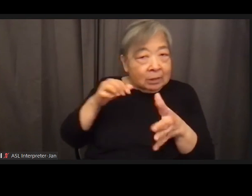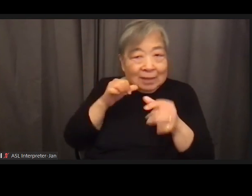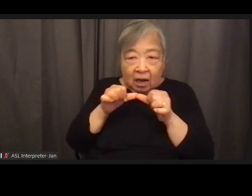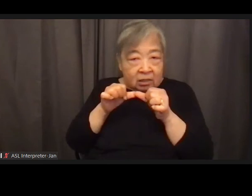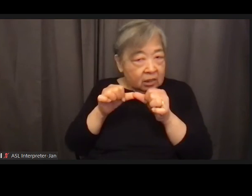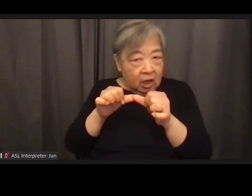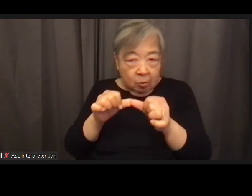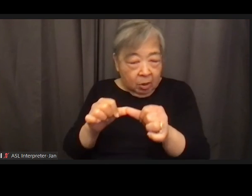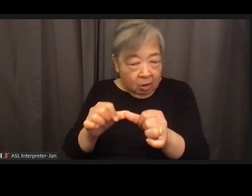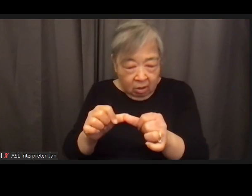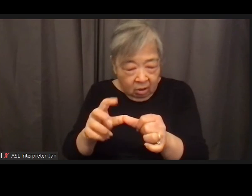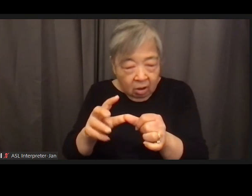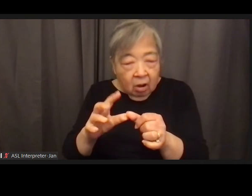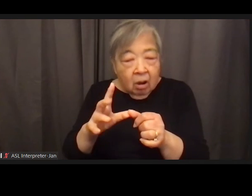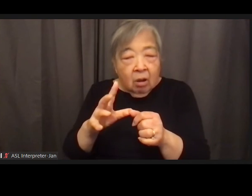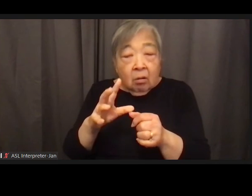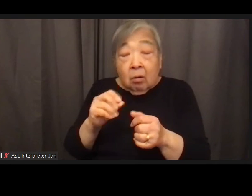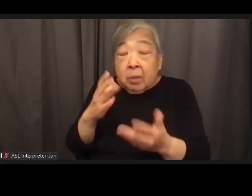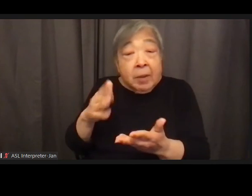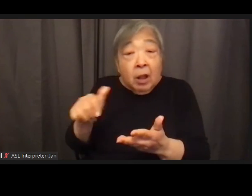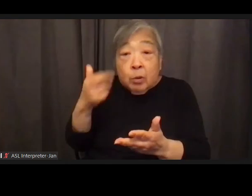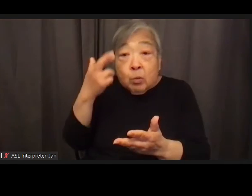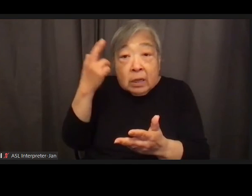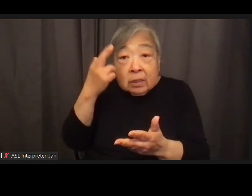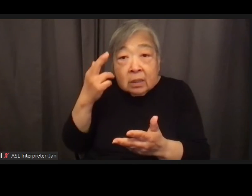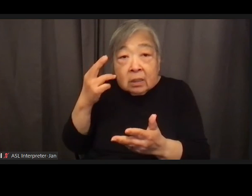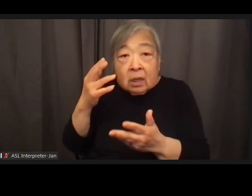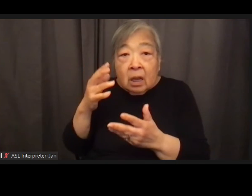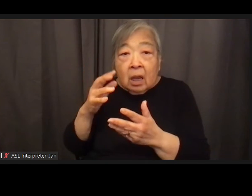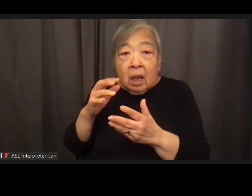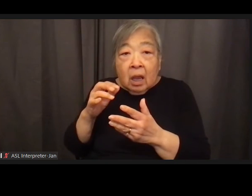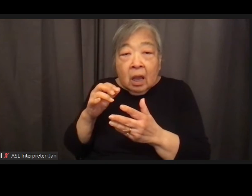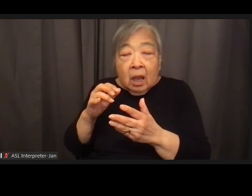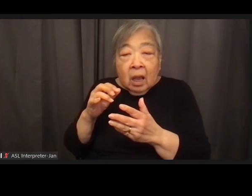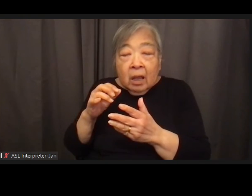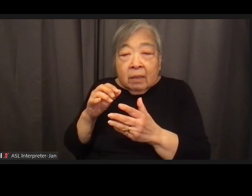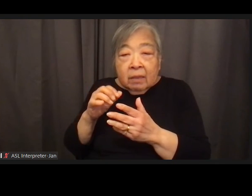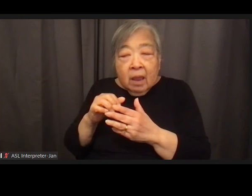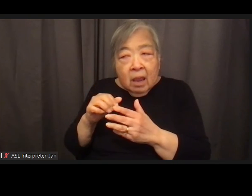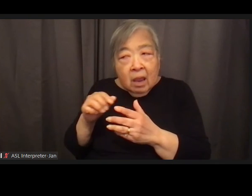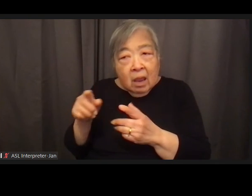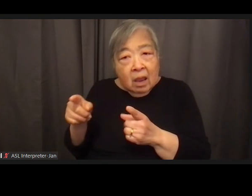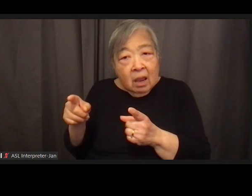reasons, they have never been successfully able